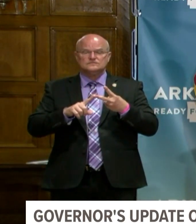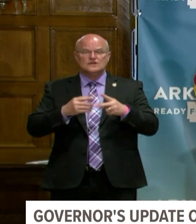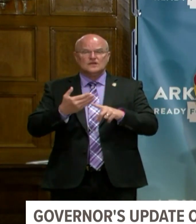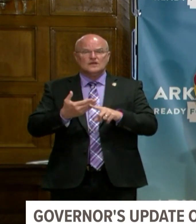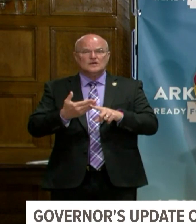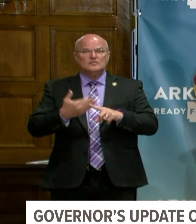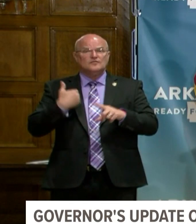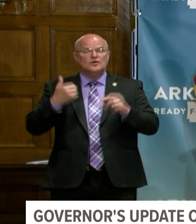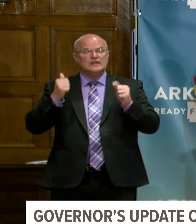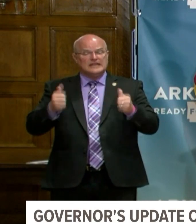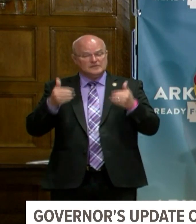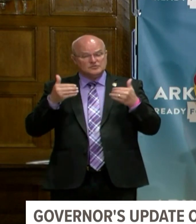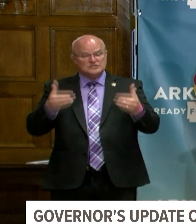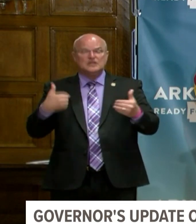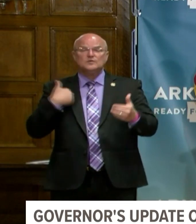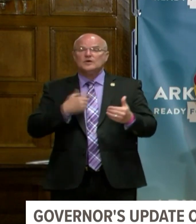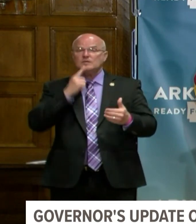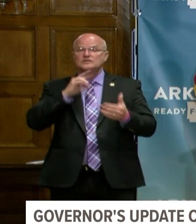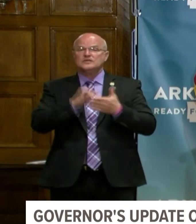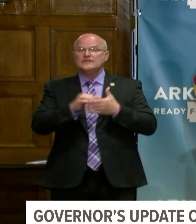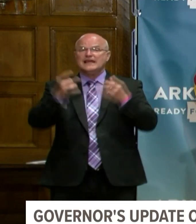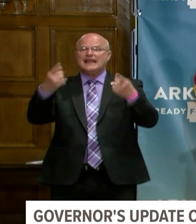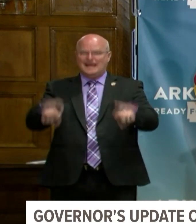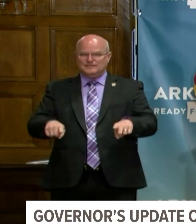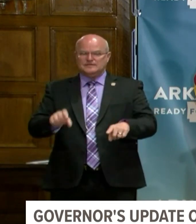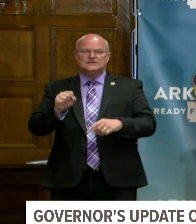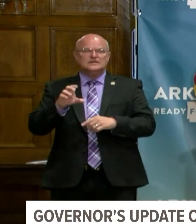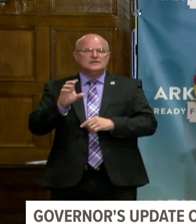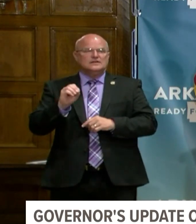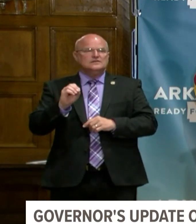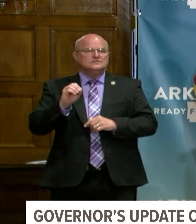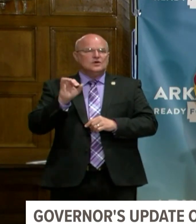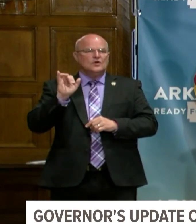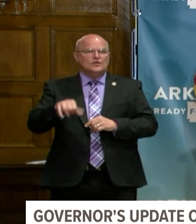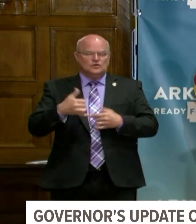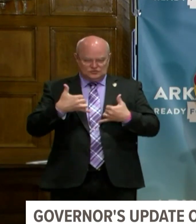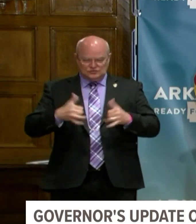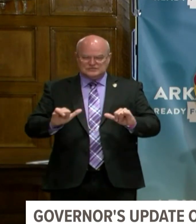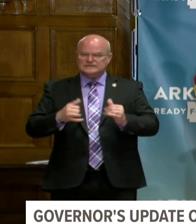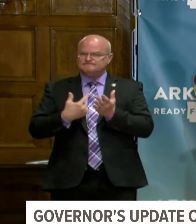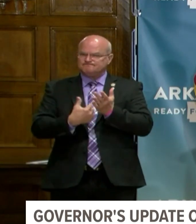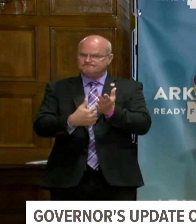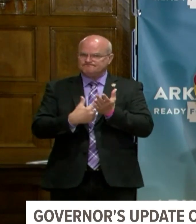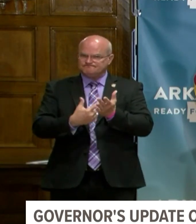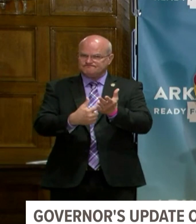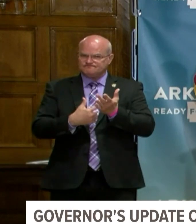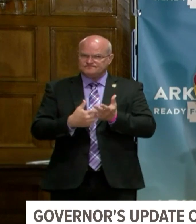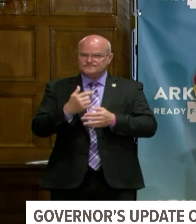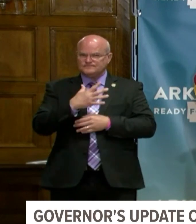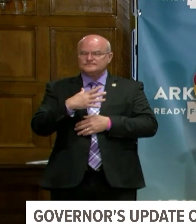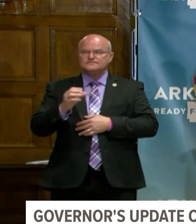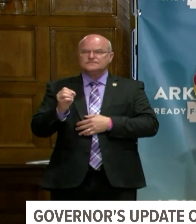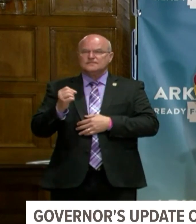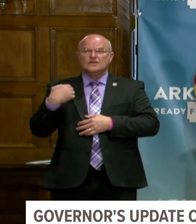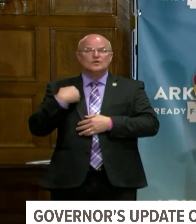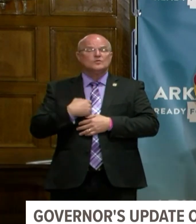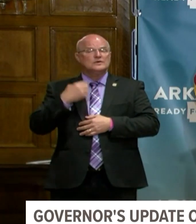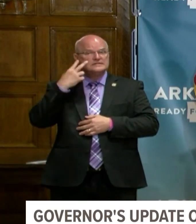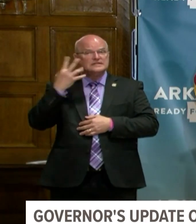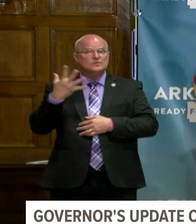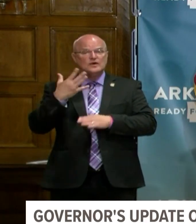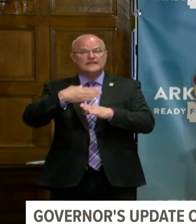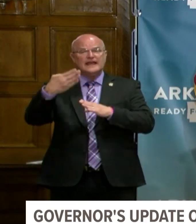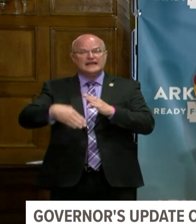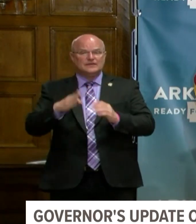before it can ever proceed, we want to make sure that happens. And so those are still in discussions, and we'll see what